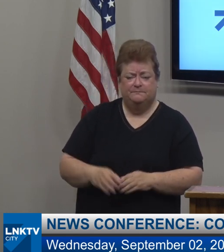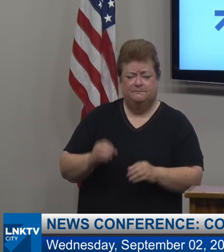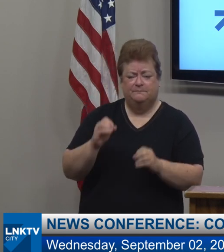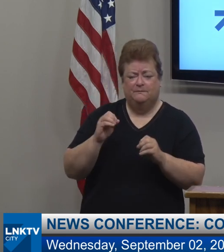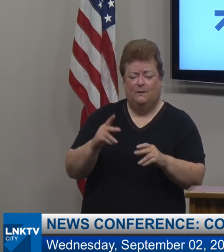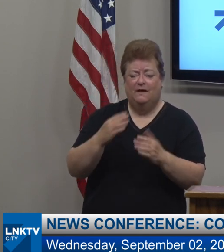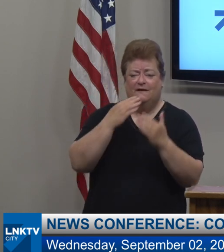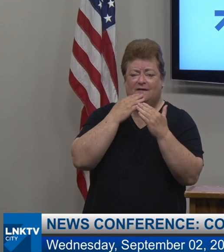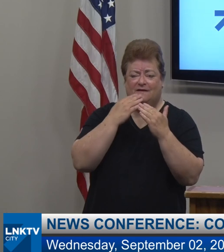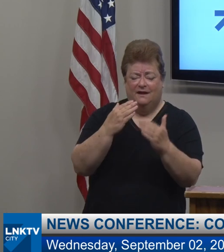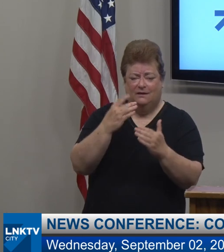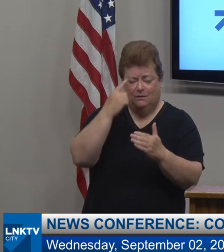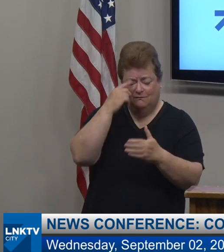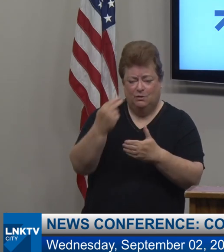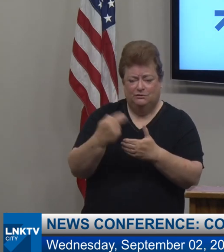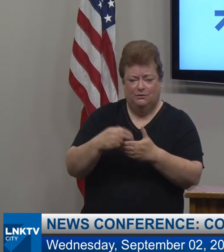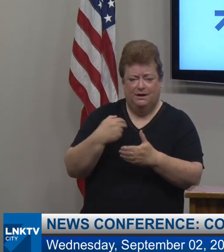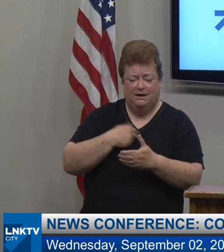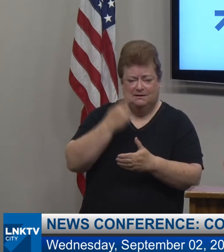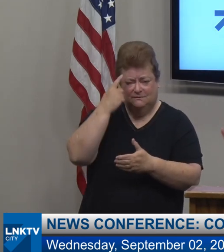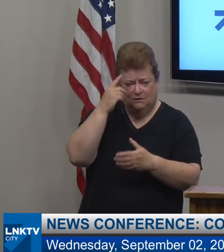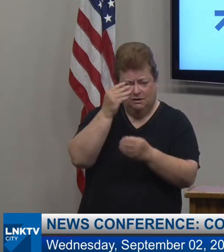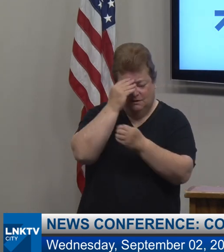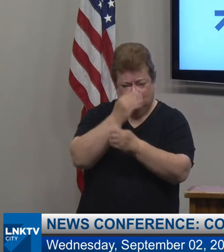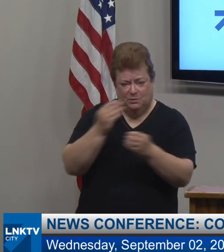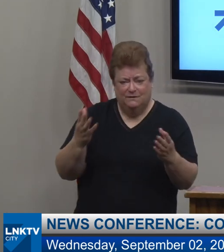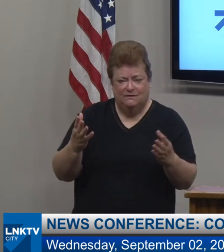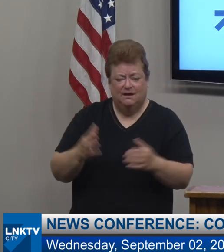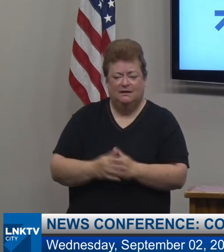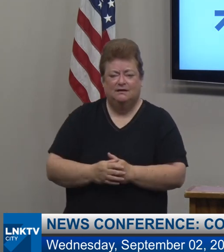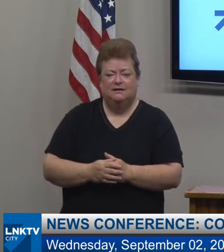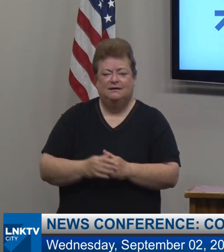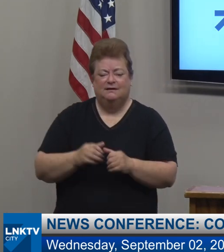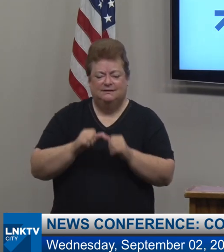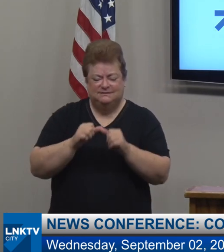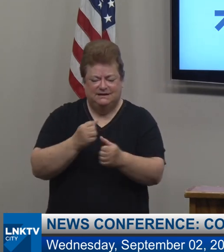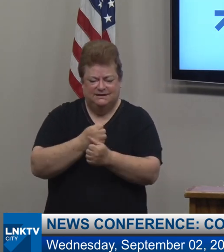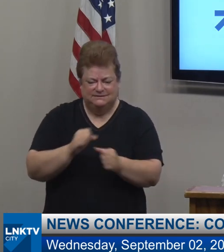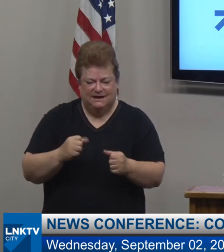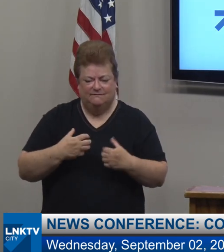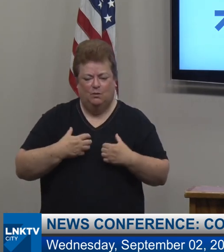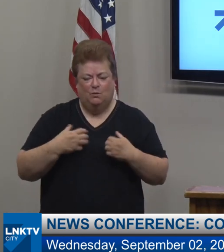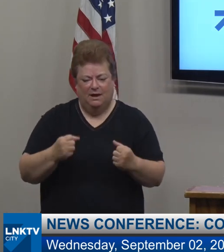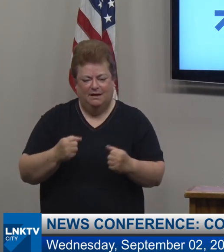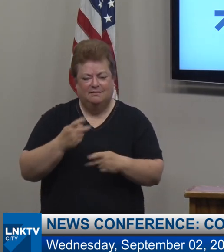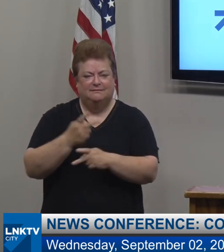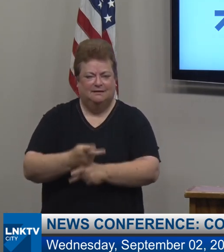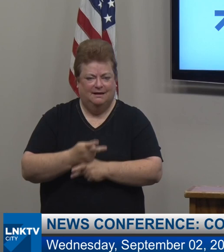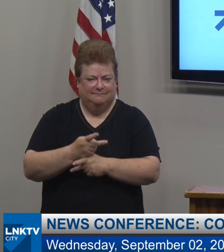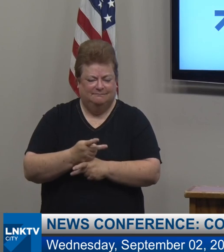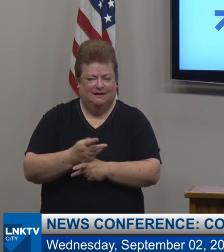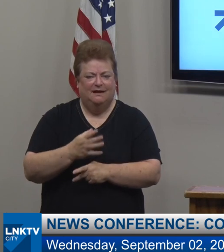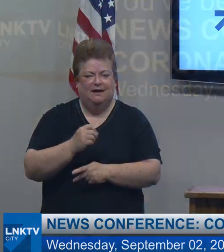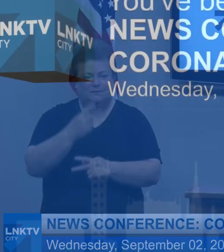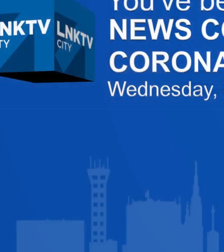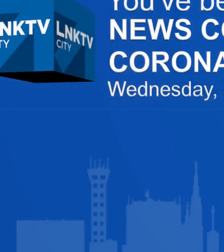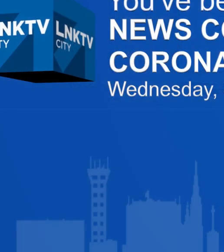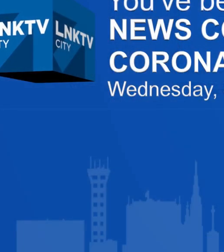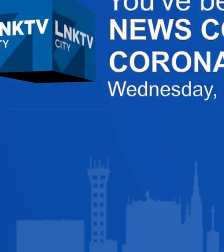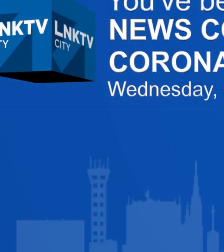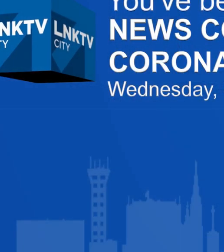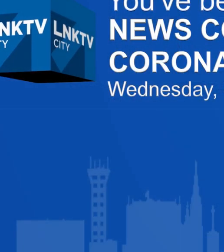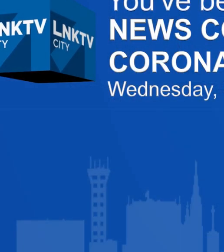All right. Thank you for joining us for this briefing. Please stay safe, stay well, stay kind, and we'll see you soon.